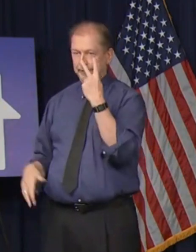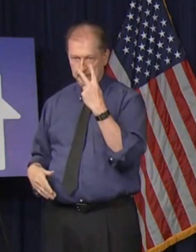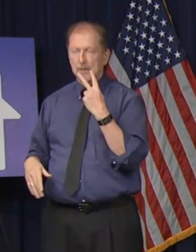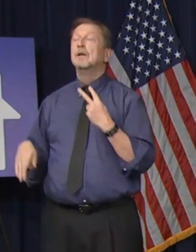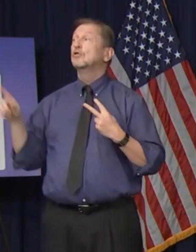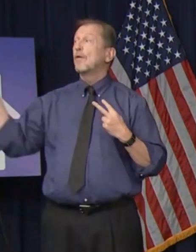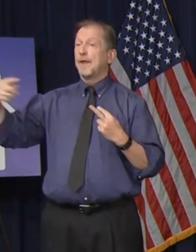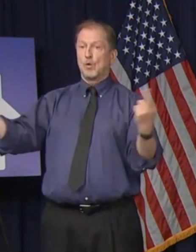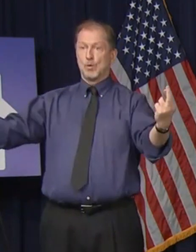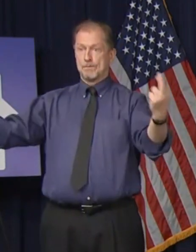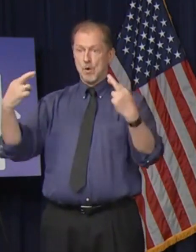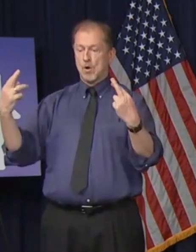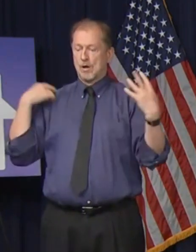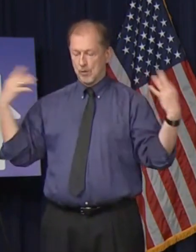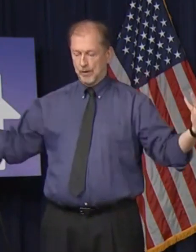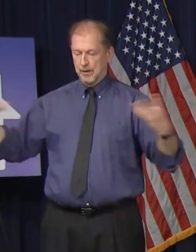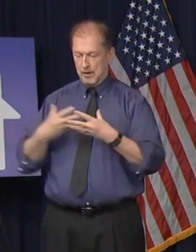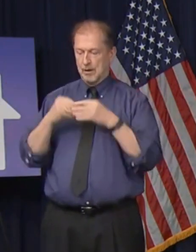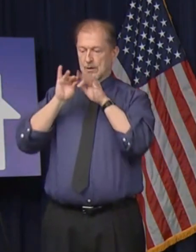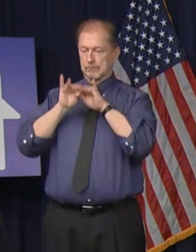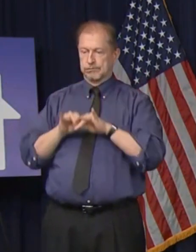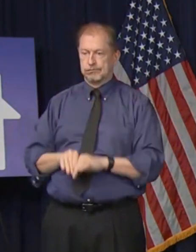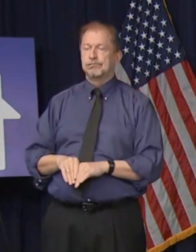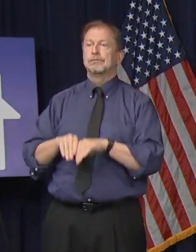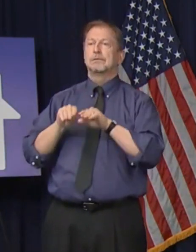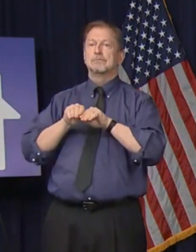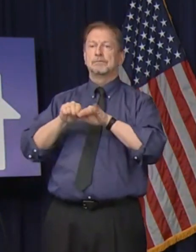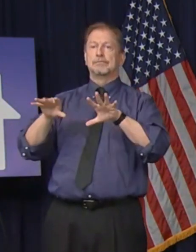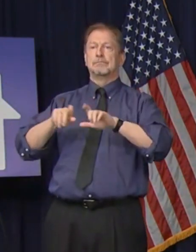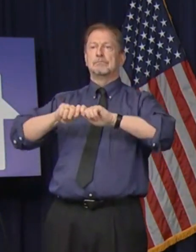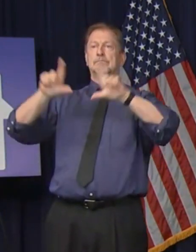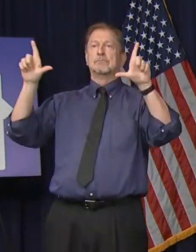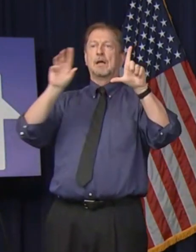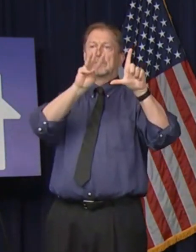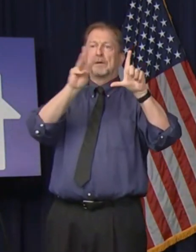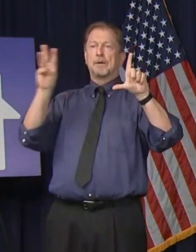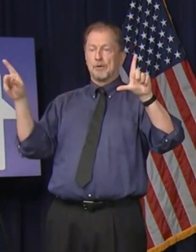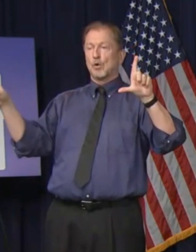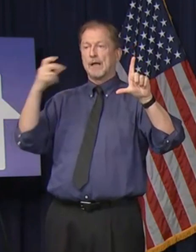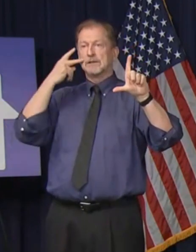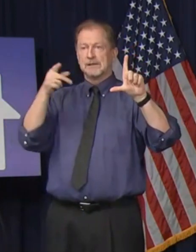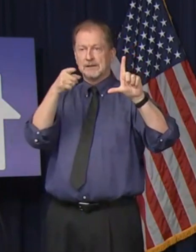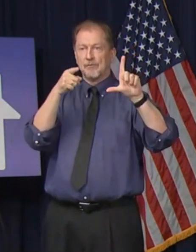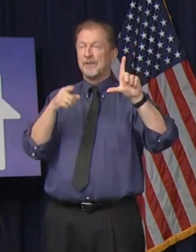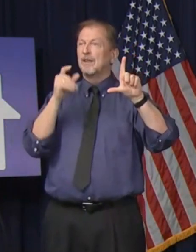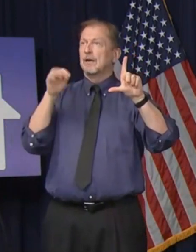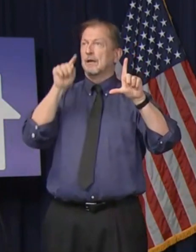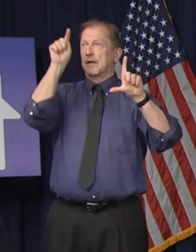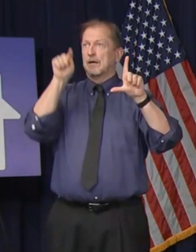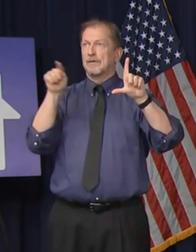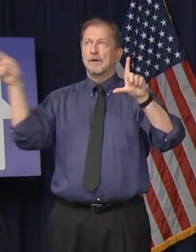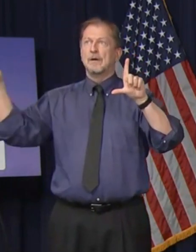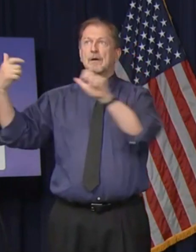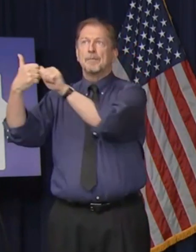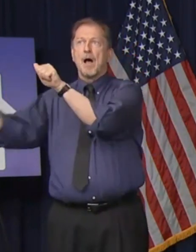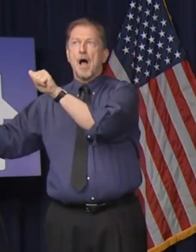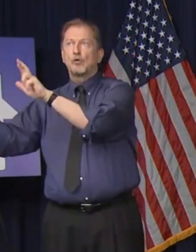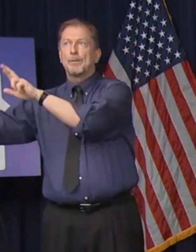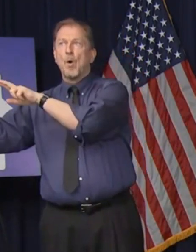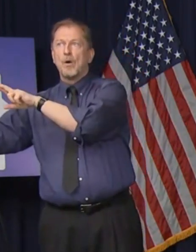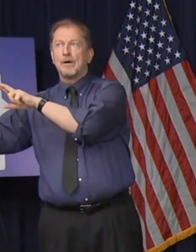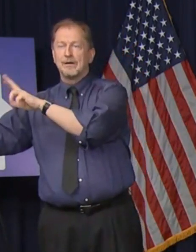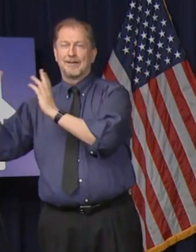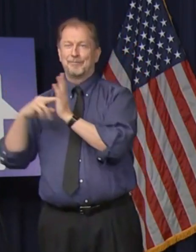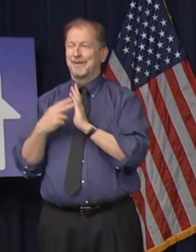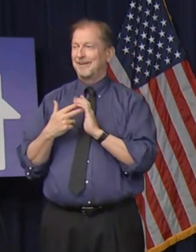areas, and then that information is put on the website. If those are not reported to us, we can't put them